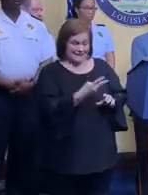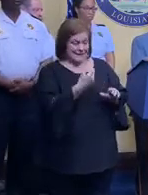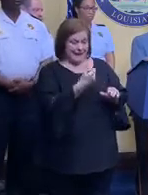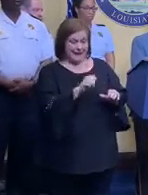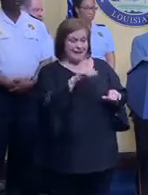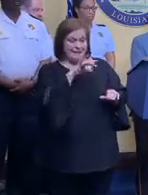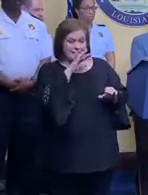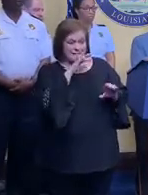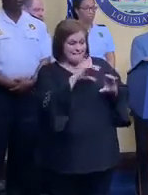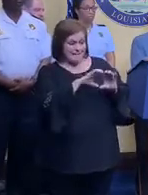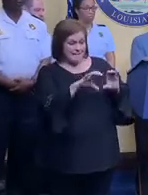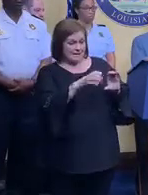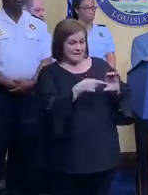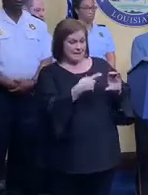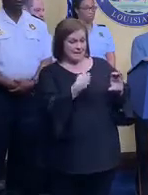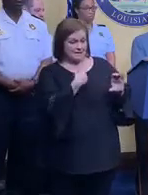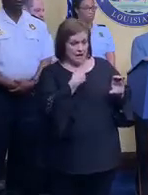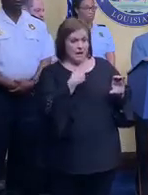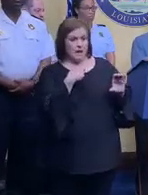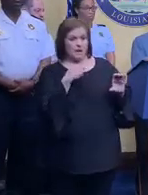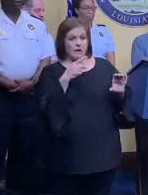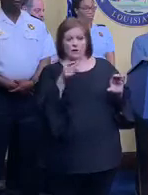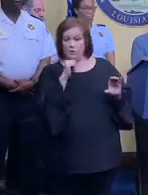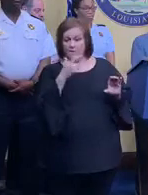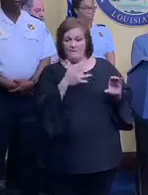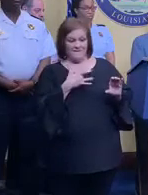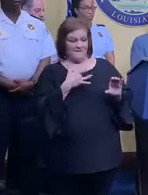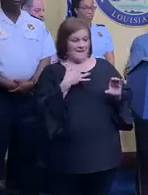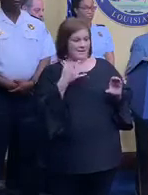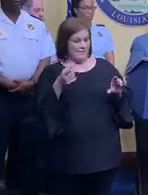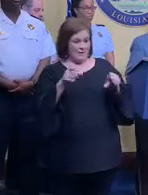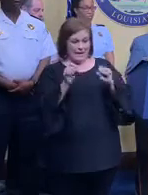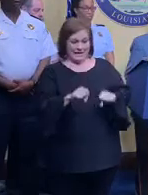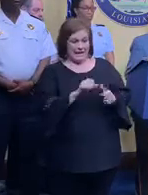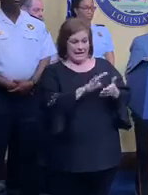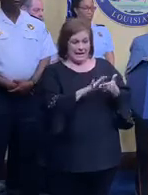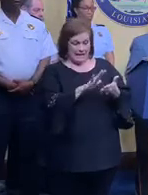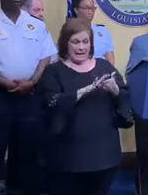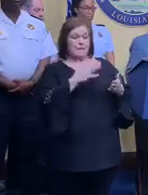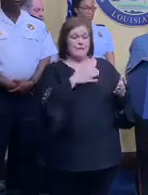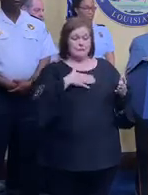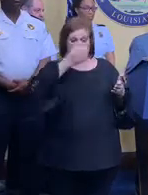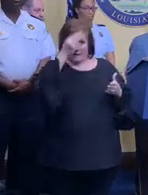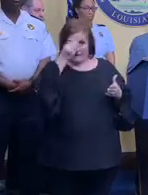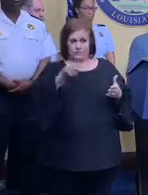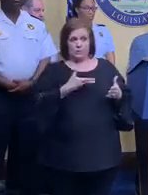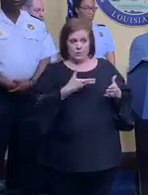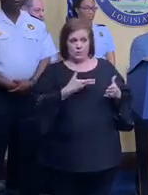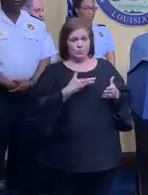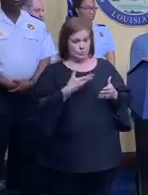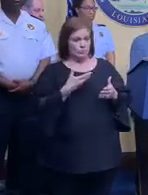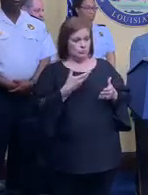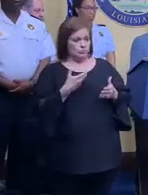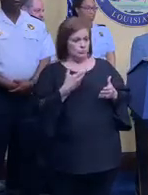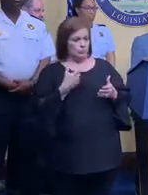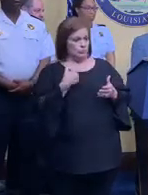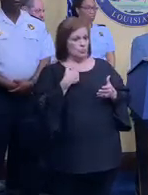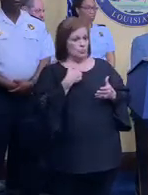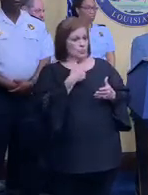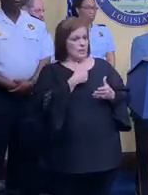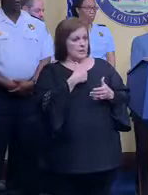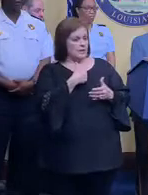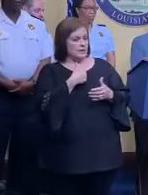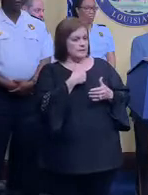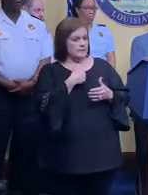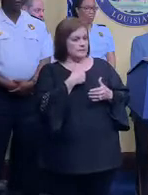basin and you feel safe about clearing it, do so, because that will help the situation around your house. But we're running